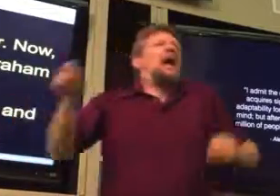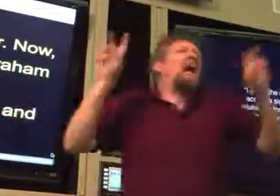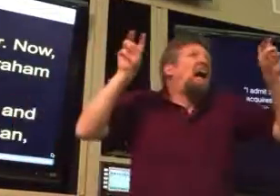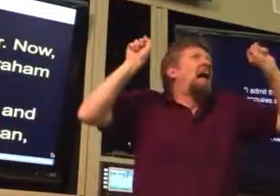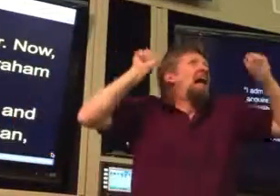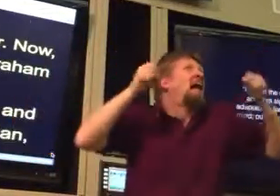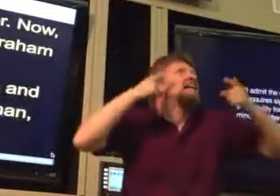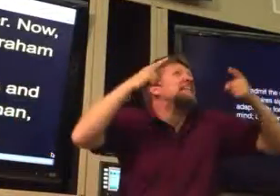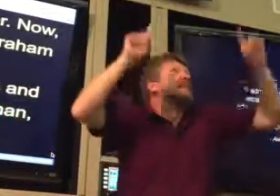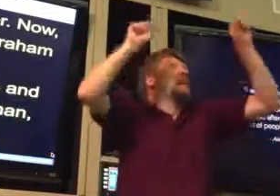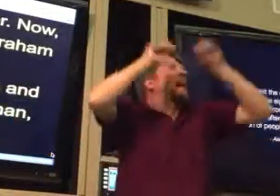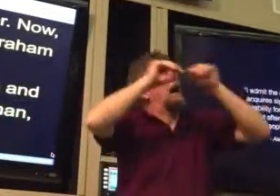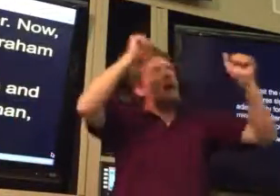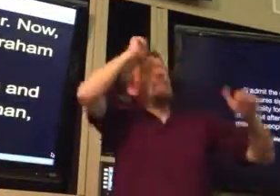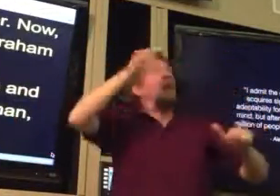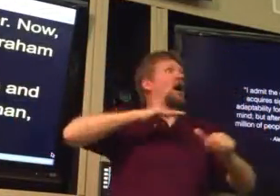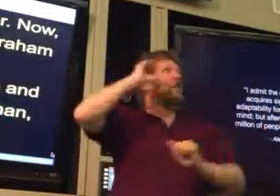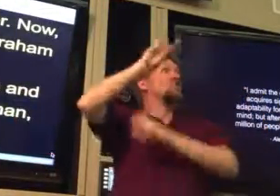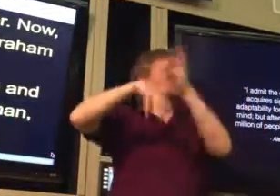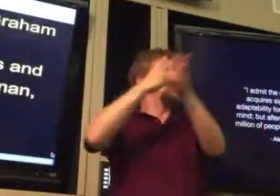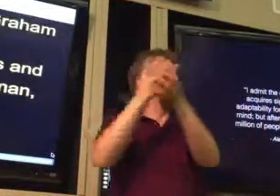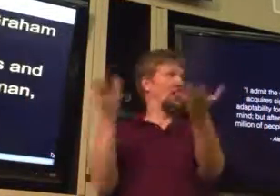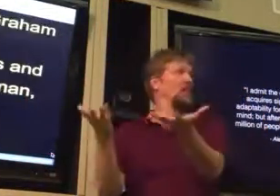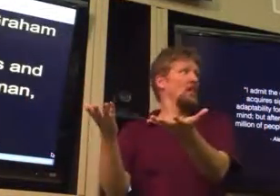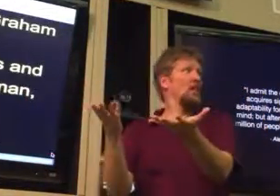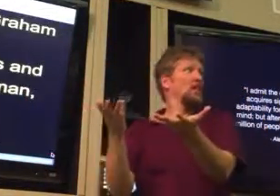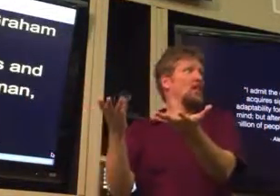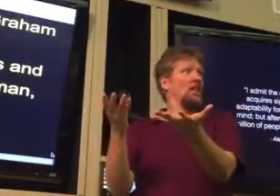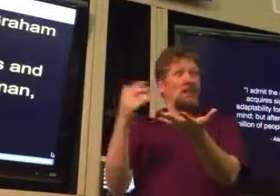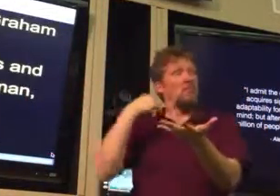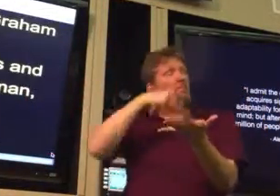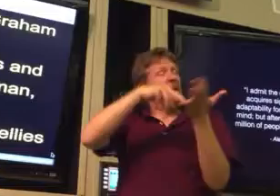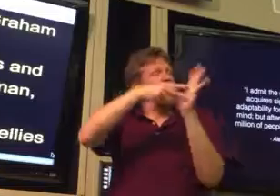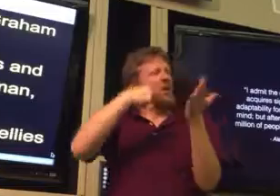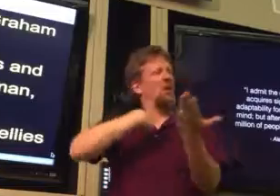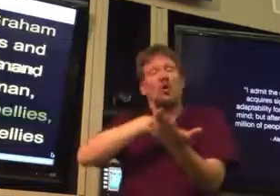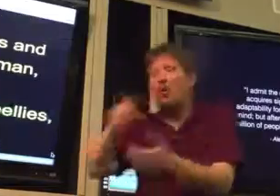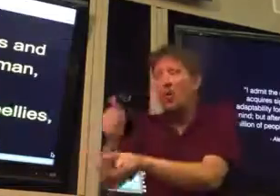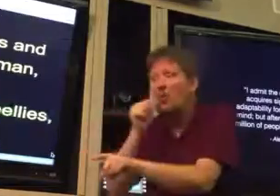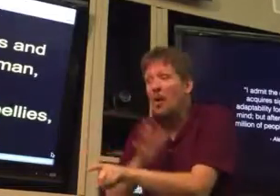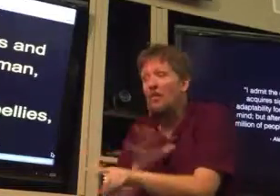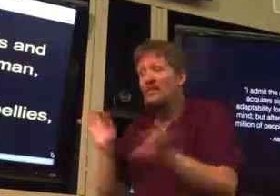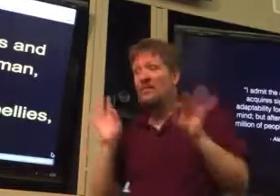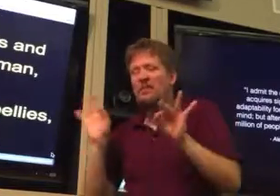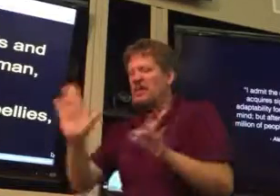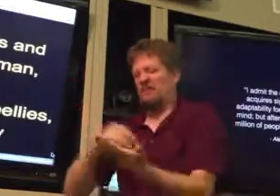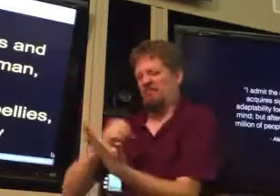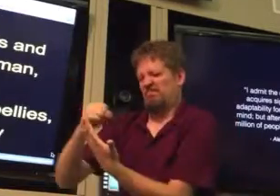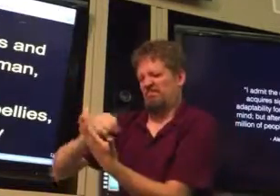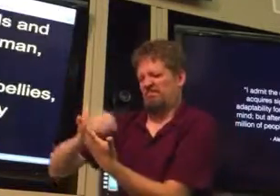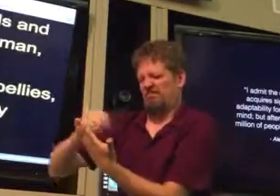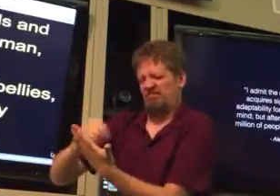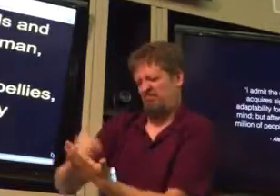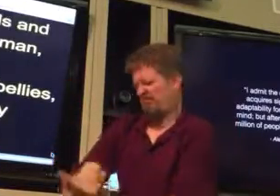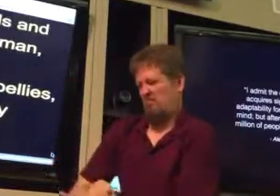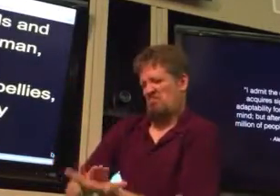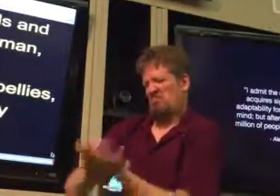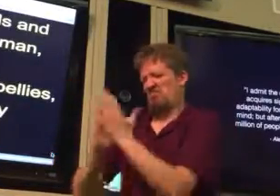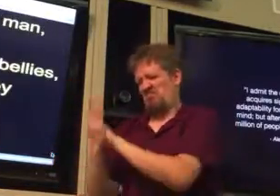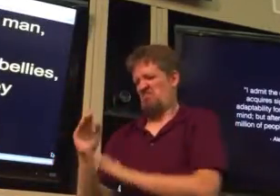do, and that they would be able to succeed in the man's world. So that means that we would erase